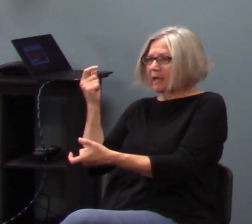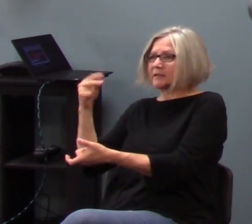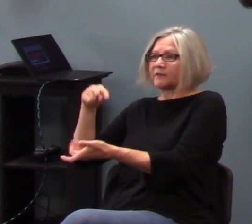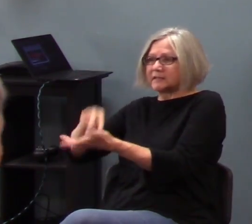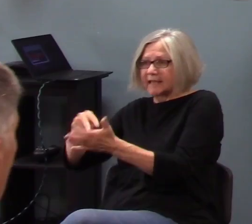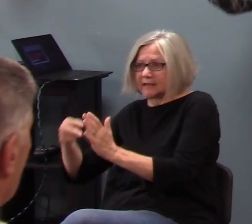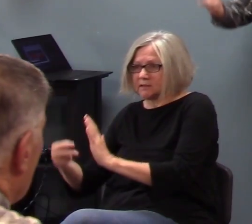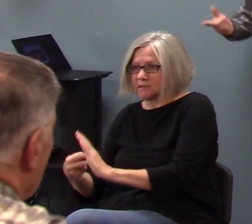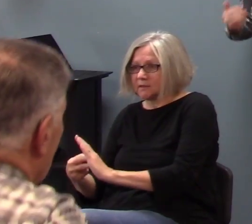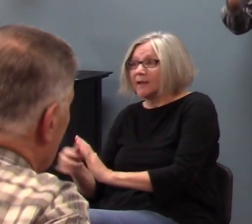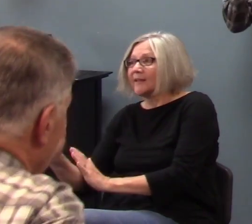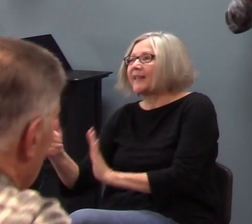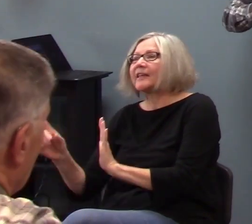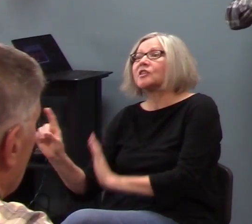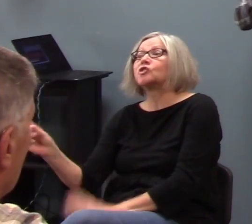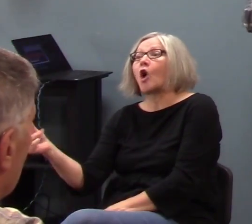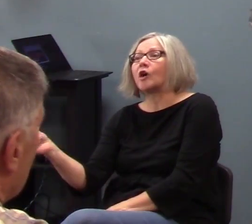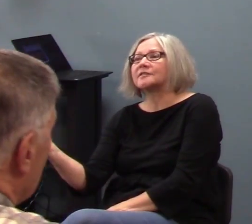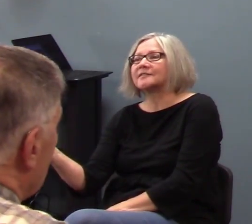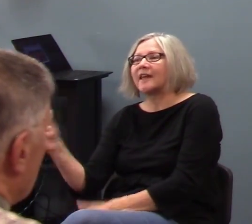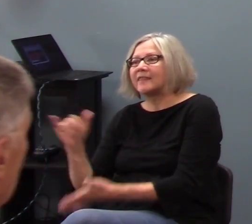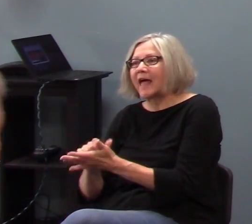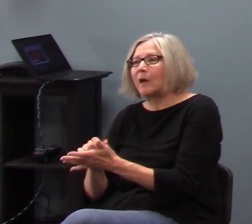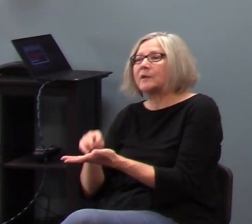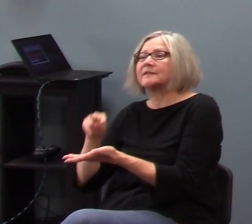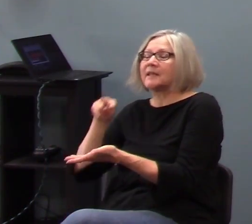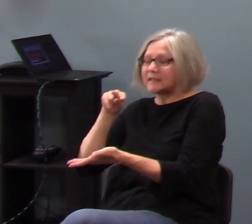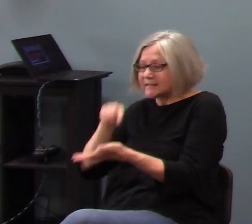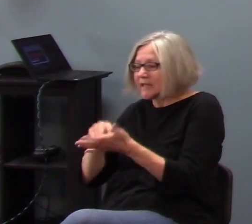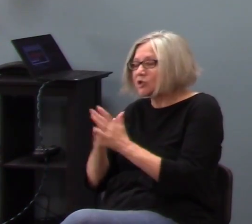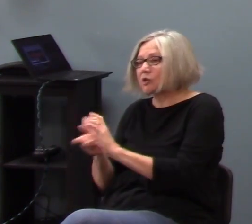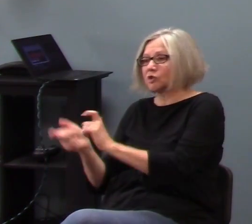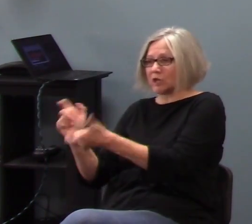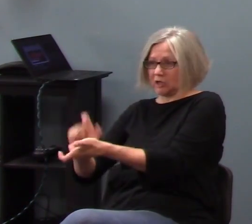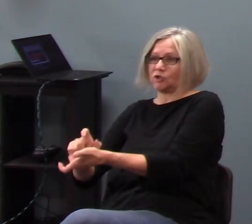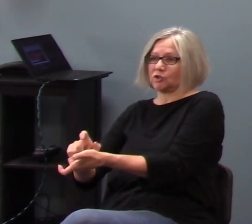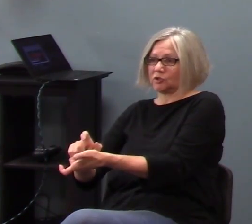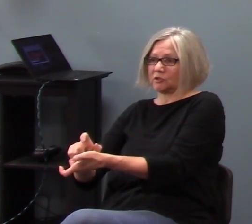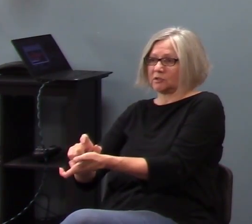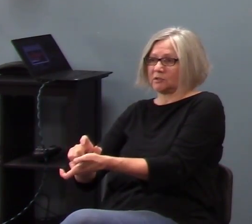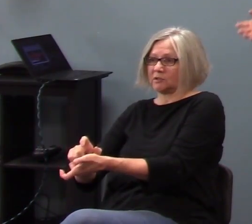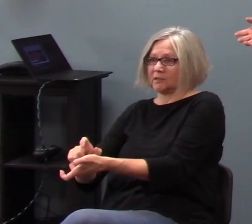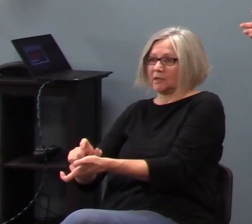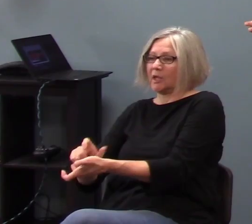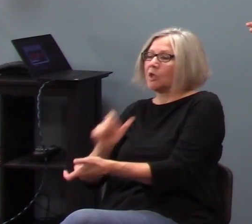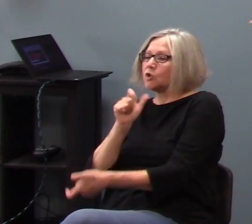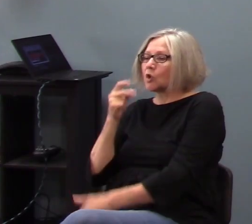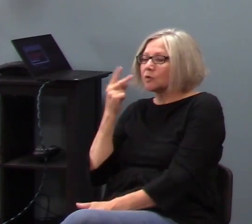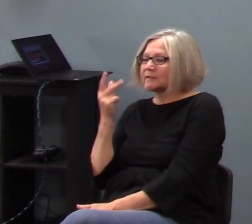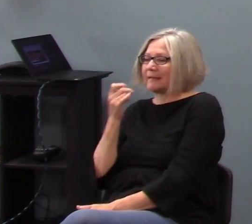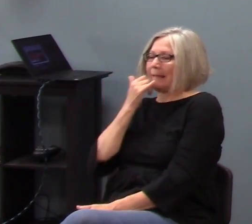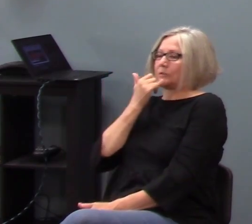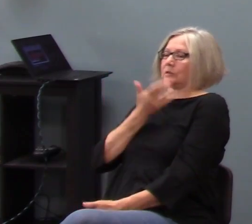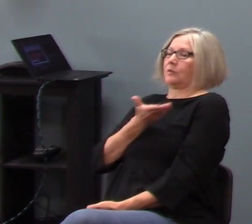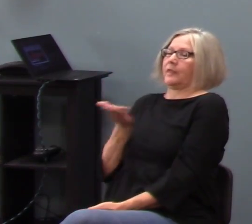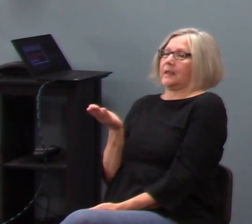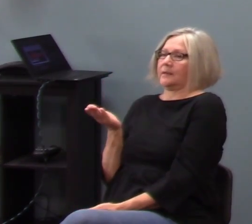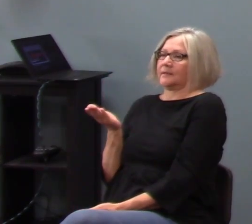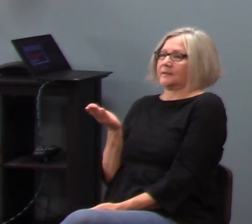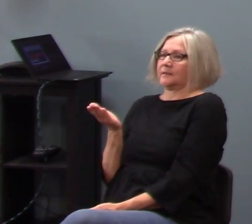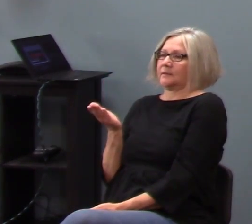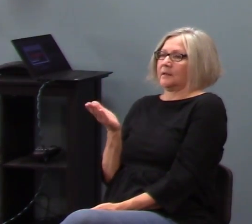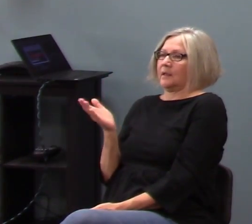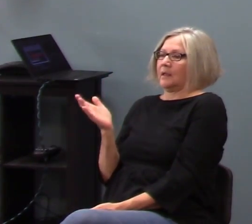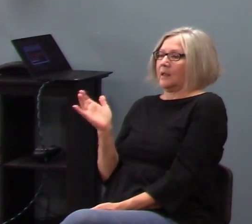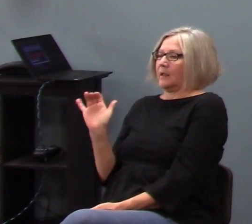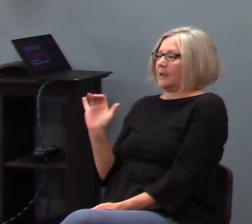the dogs, as you were mentioning, was an intentional change on purpose. What we don't see is accidental things like this. Like, we don't put a fire